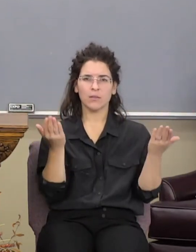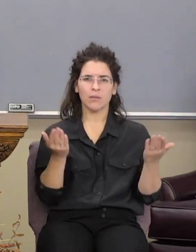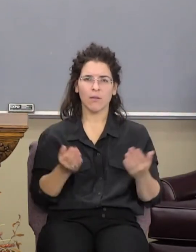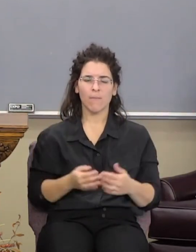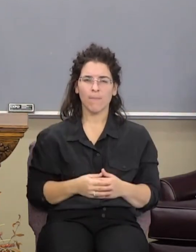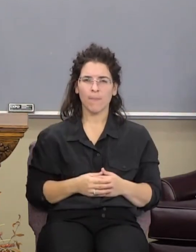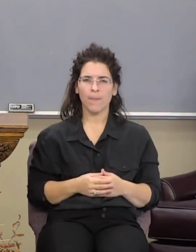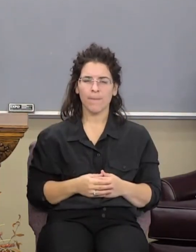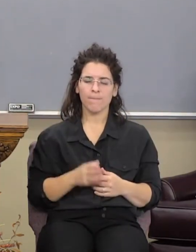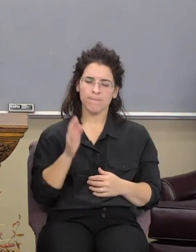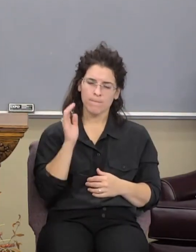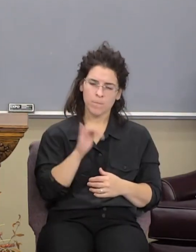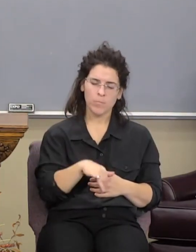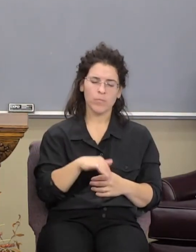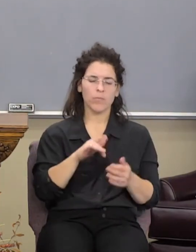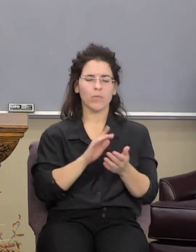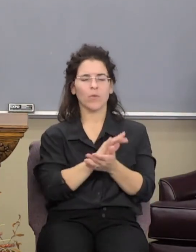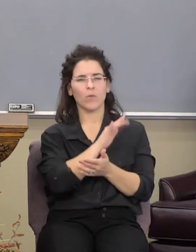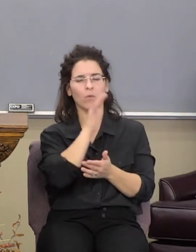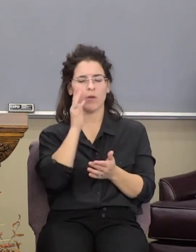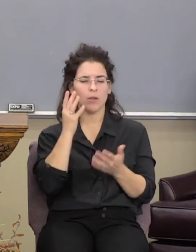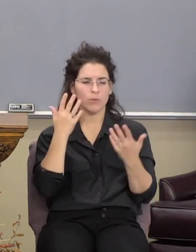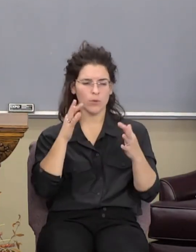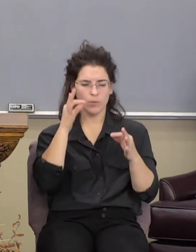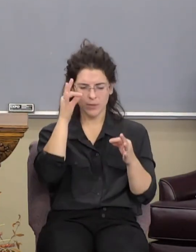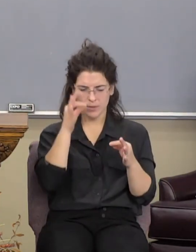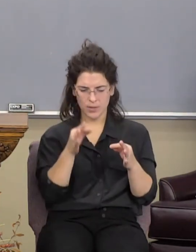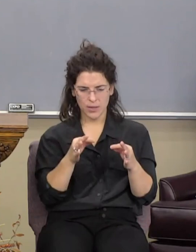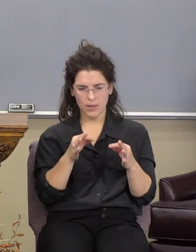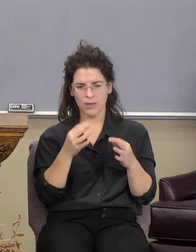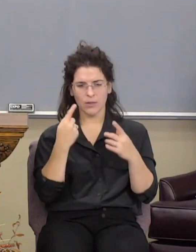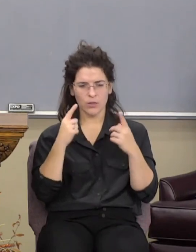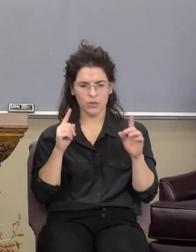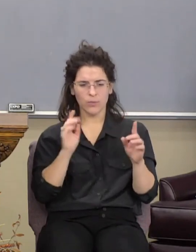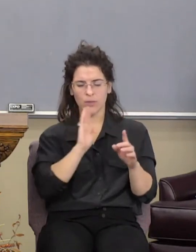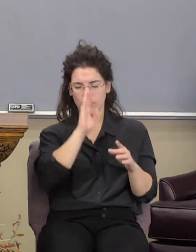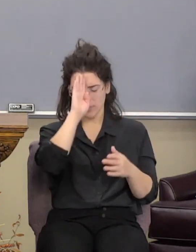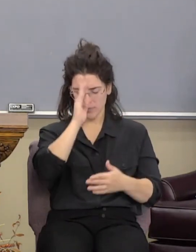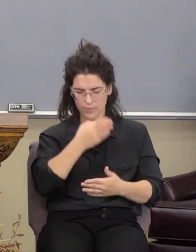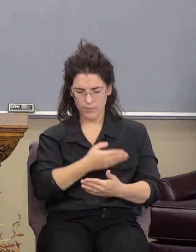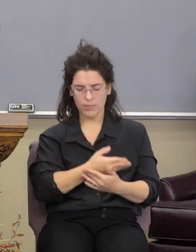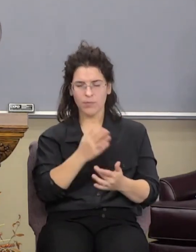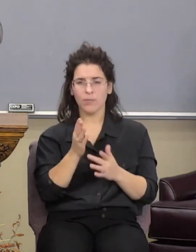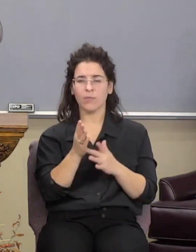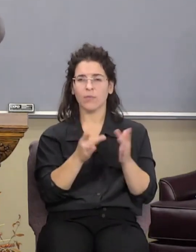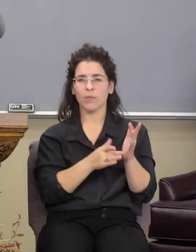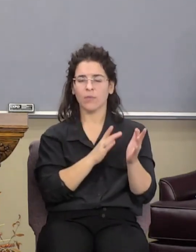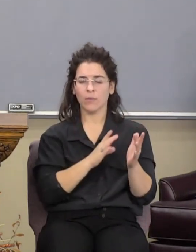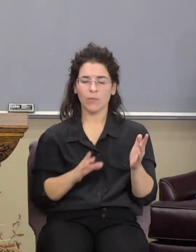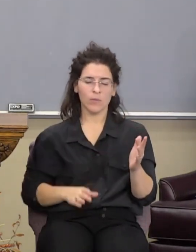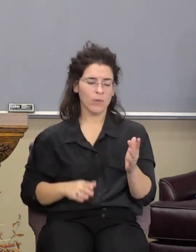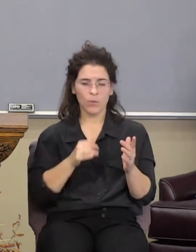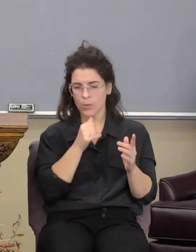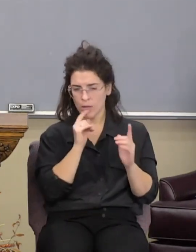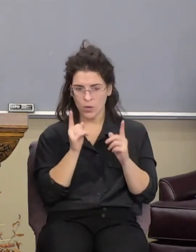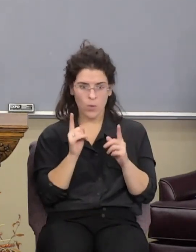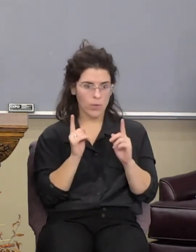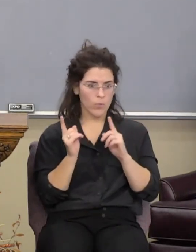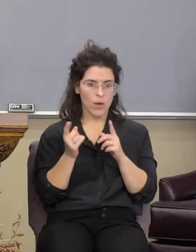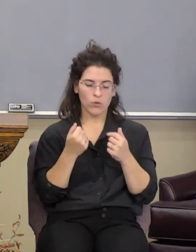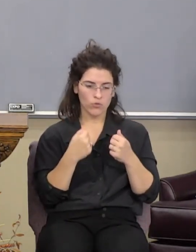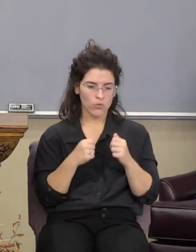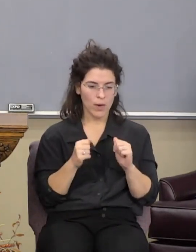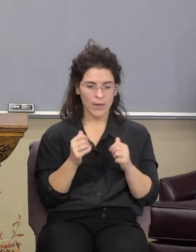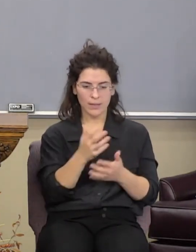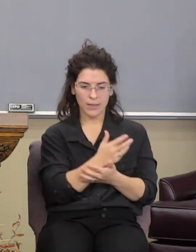places. That's the glory that was ordained. The achievements of His Son, Jesus Christ. We're not going around trying